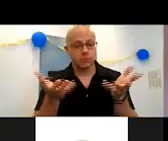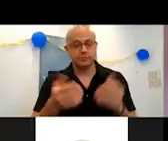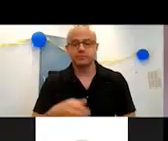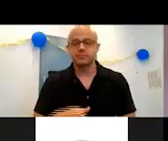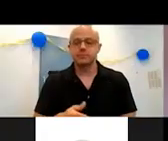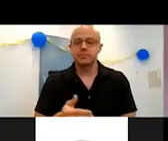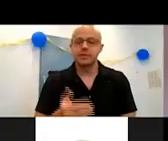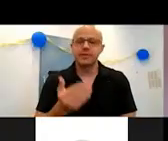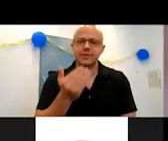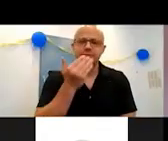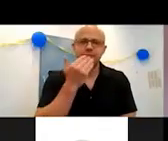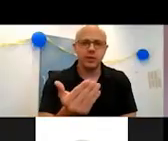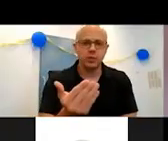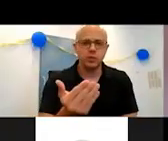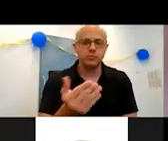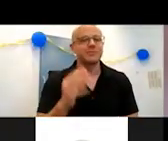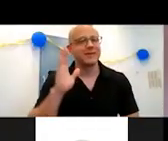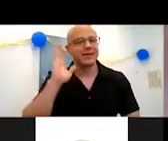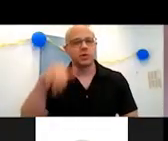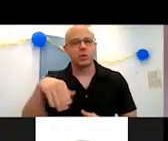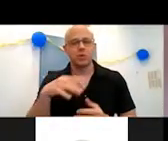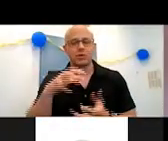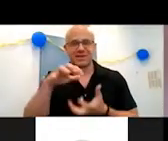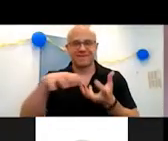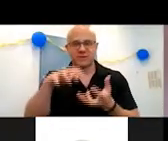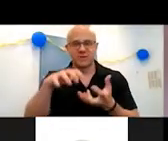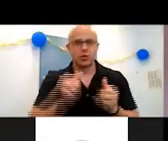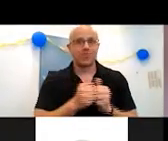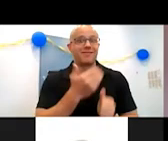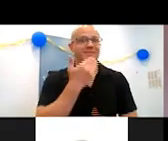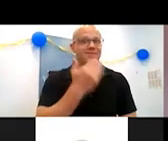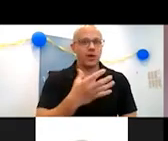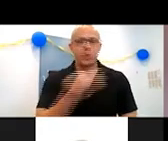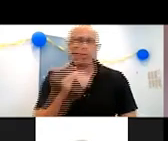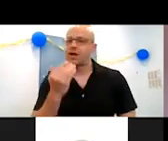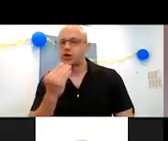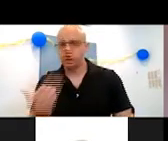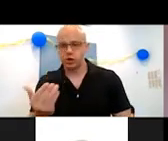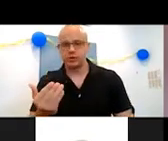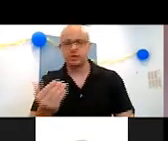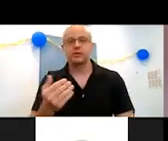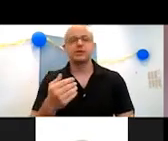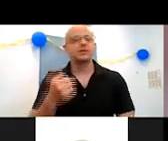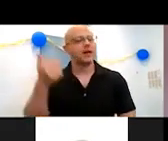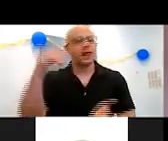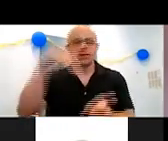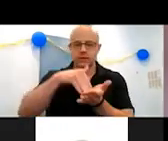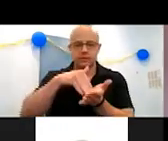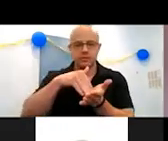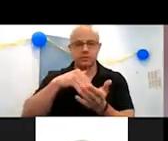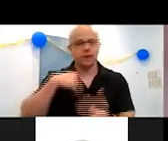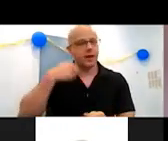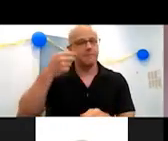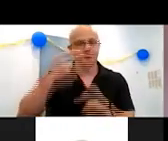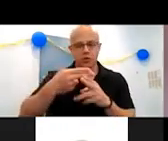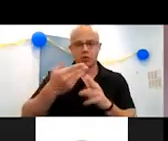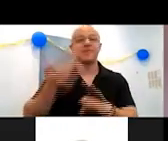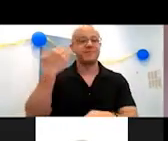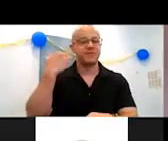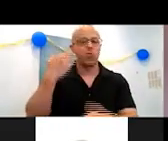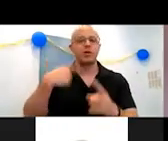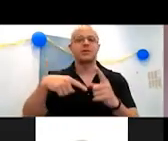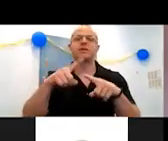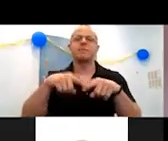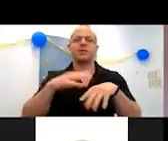Okay, the last 2 words are thank you. But don't get confused between thank you